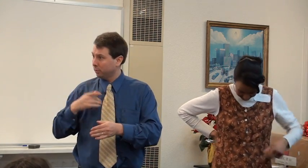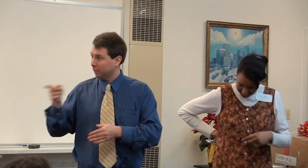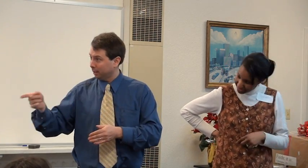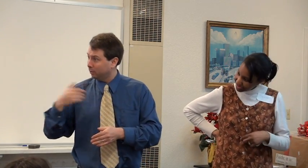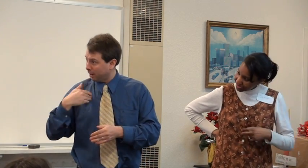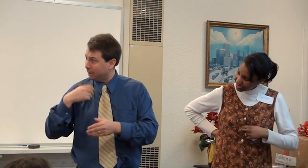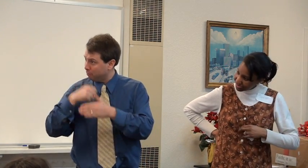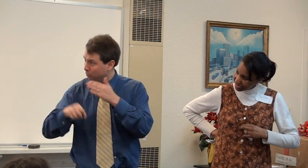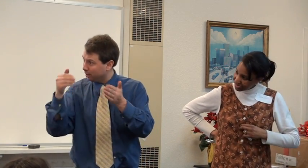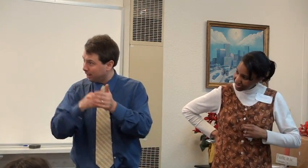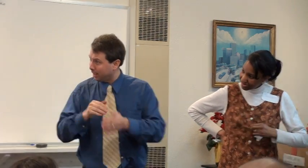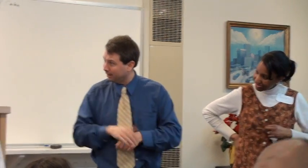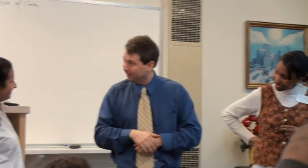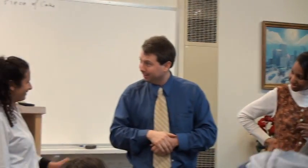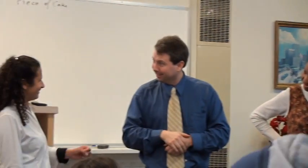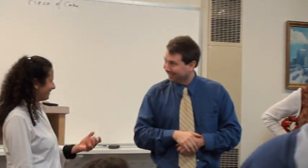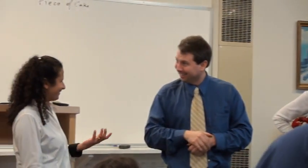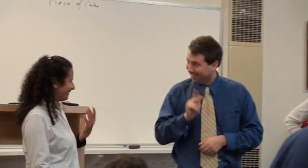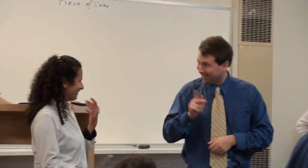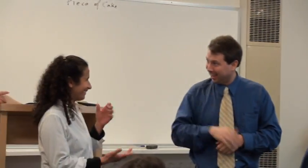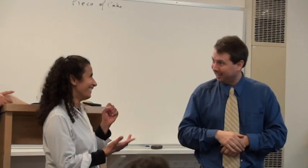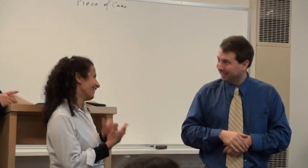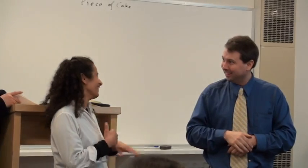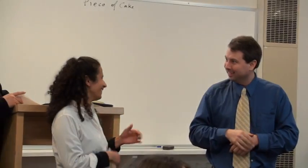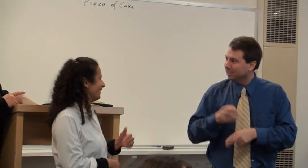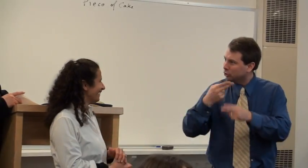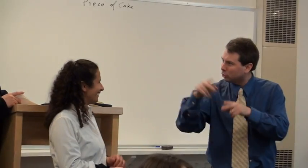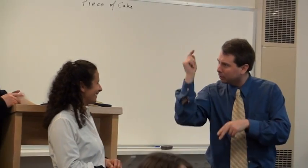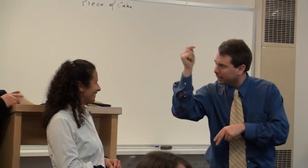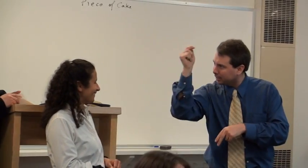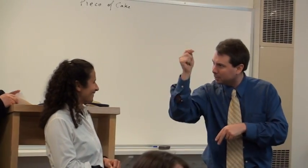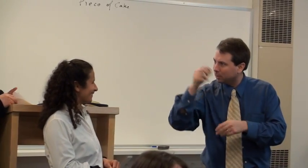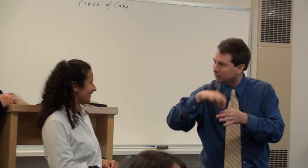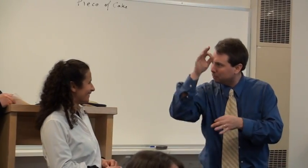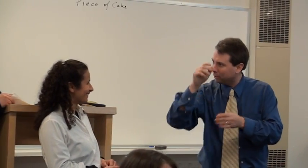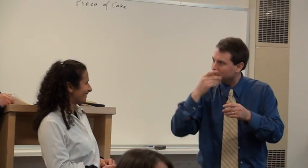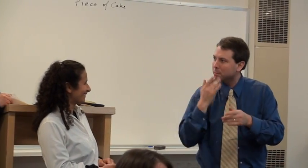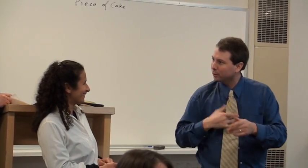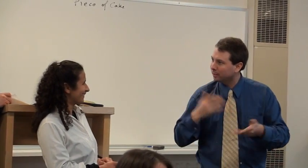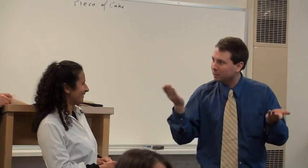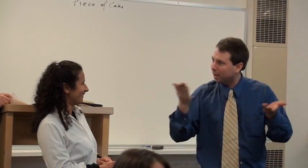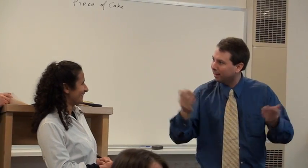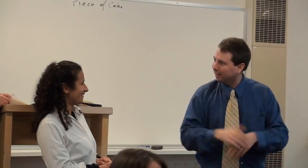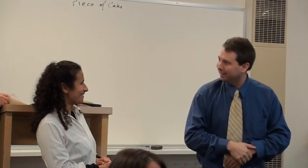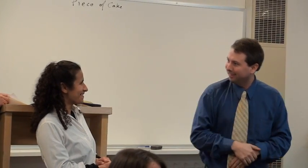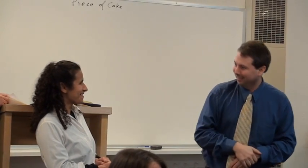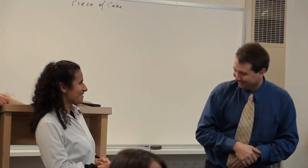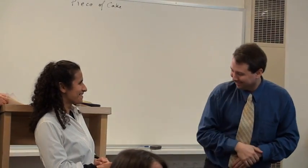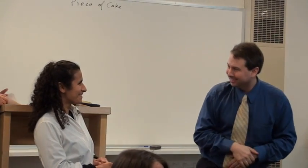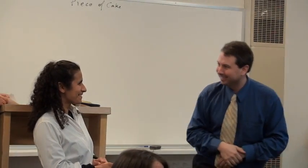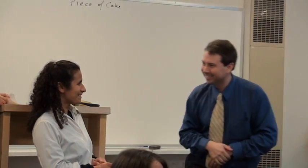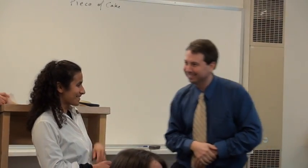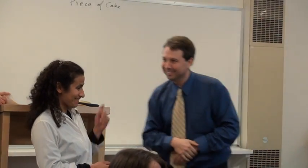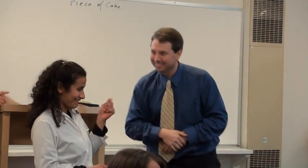birthday. You have born again? Okay. Short testimony. Spiritual birthday. What?